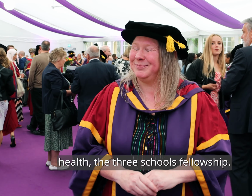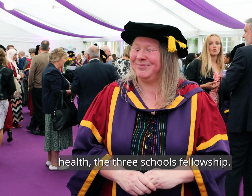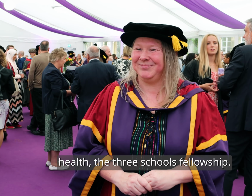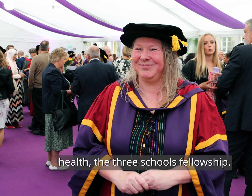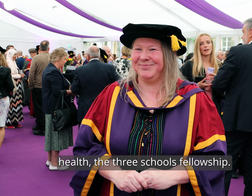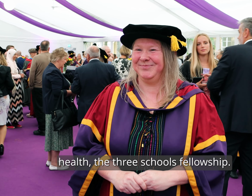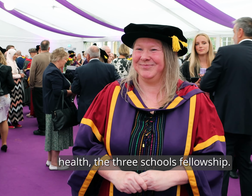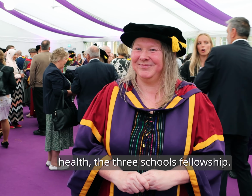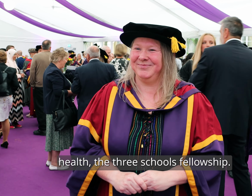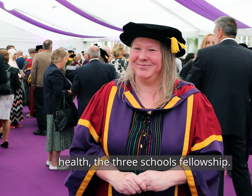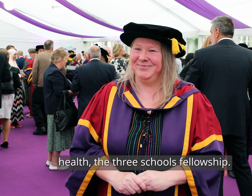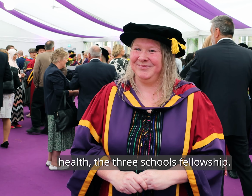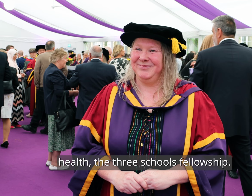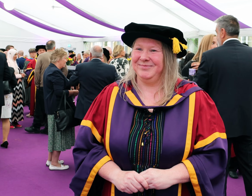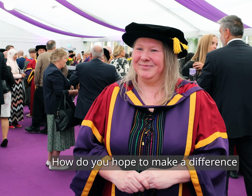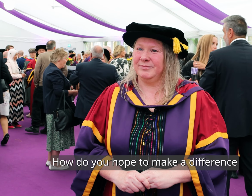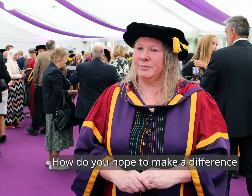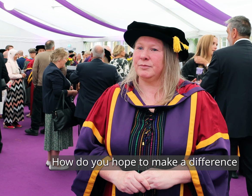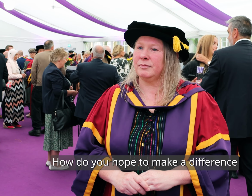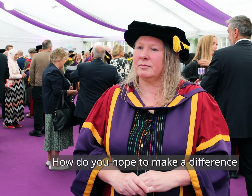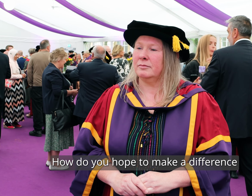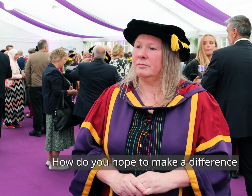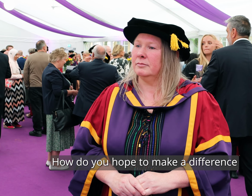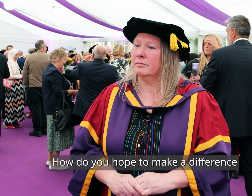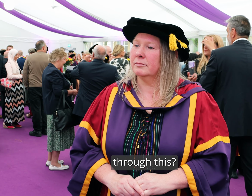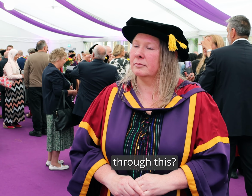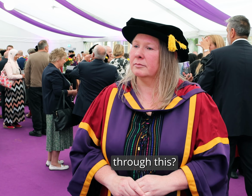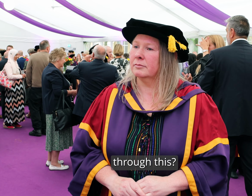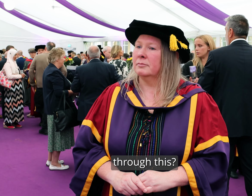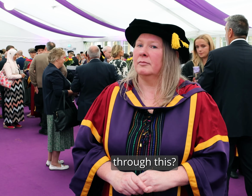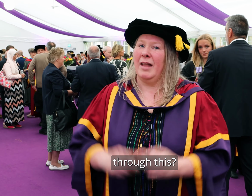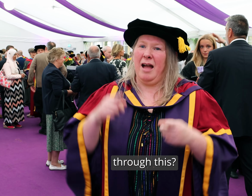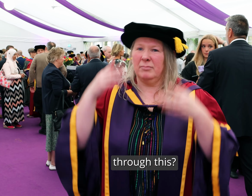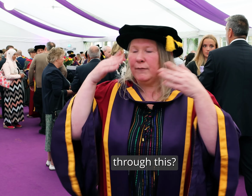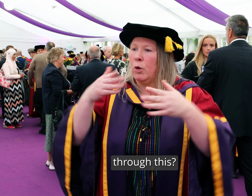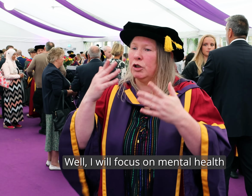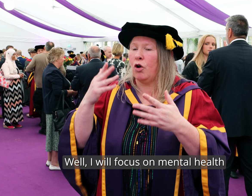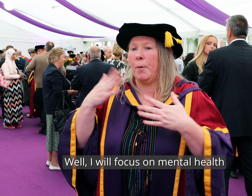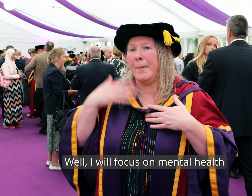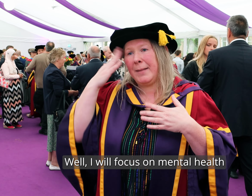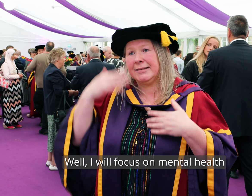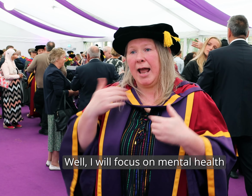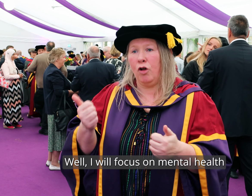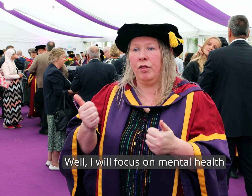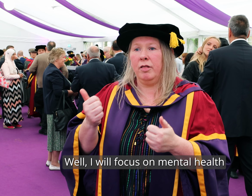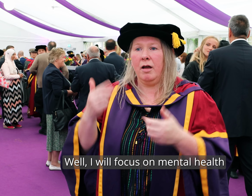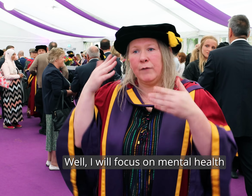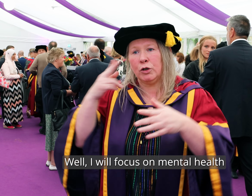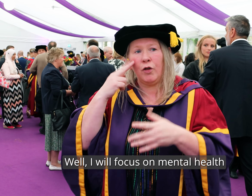three schools fellowship. And how do you hope to make a difference through this? Well, I will focus on